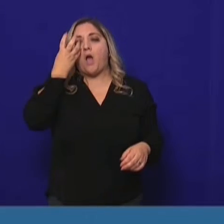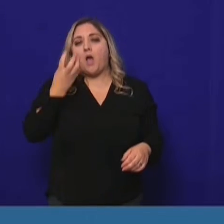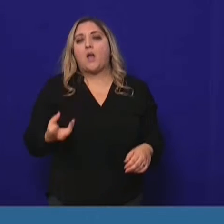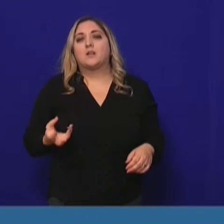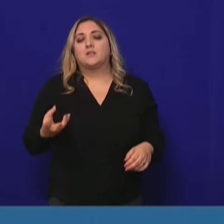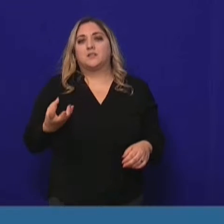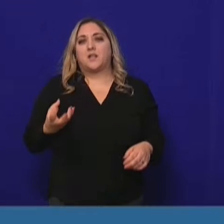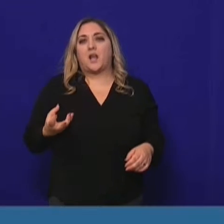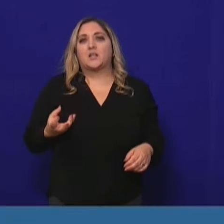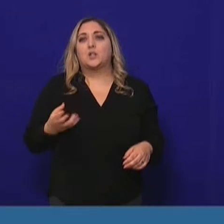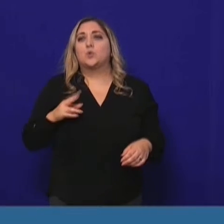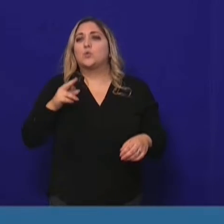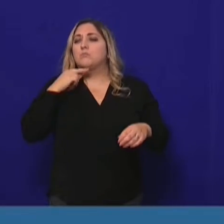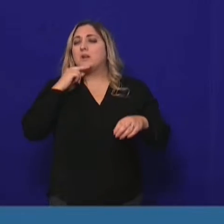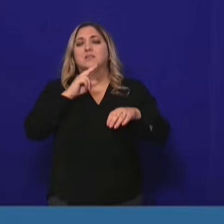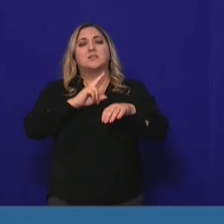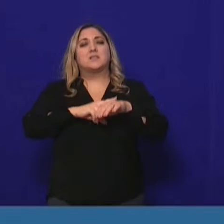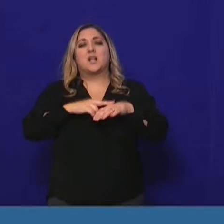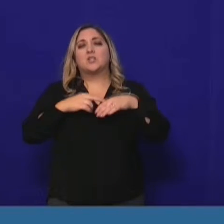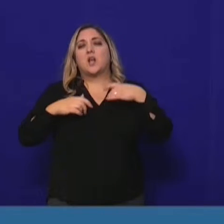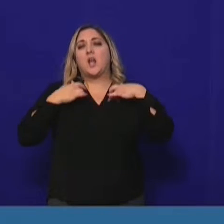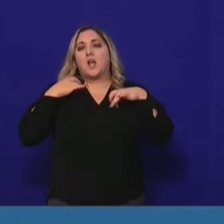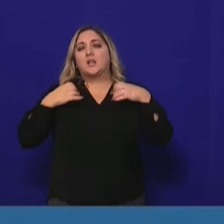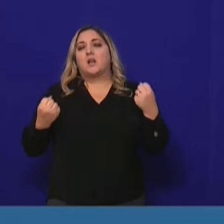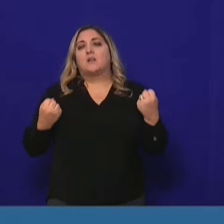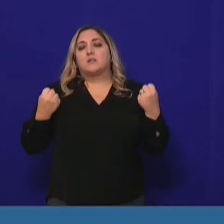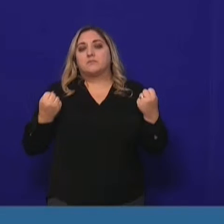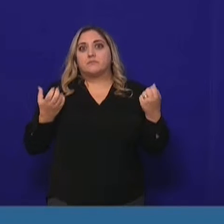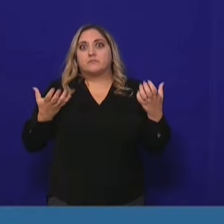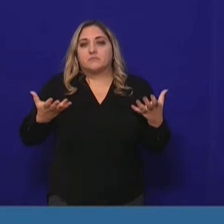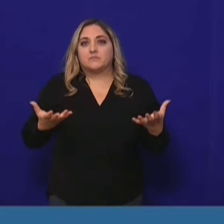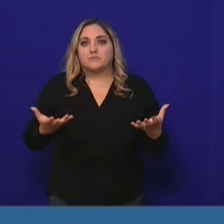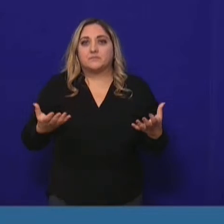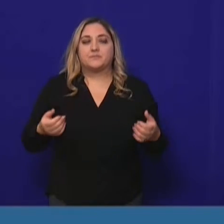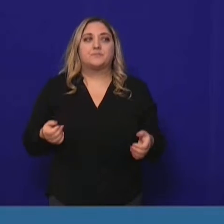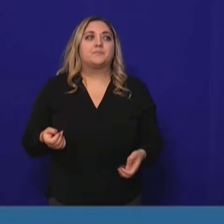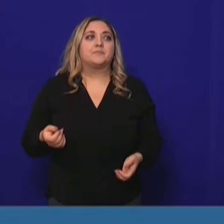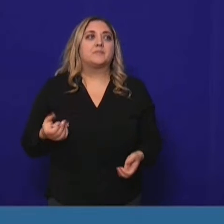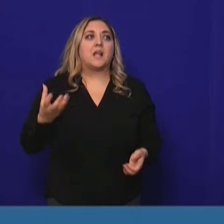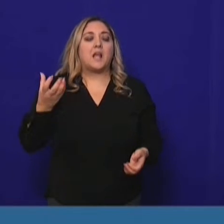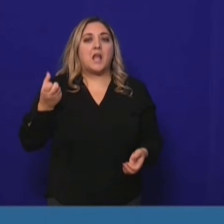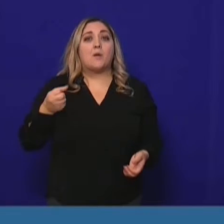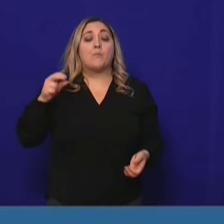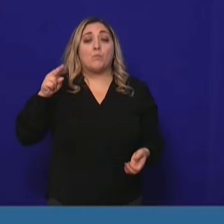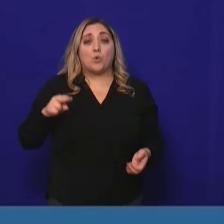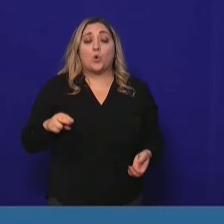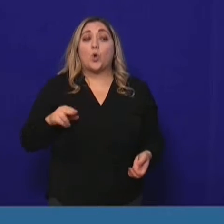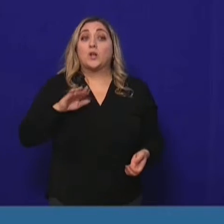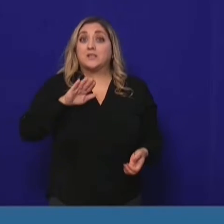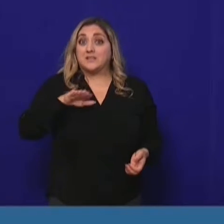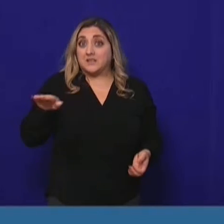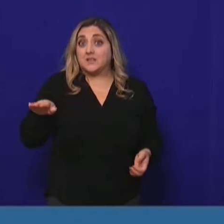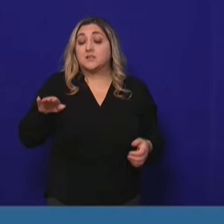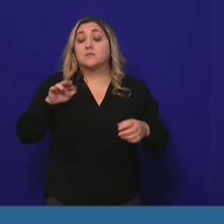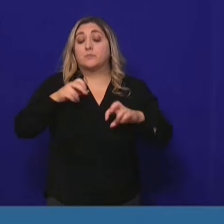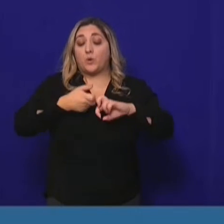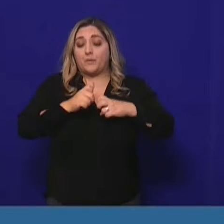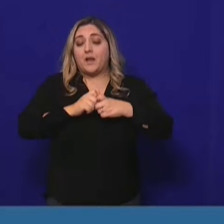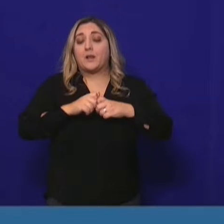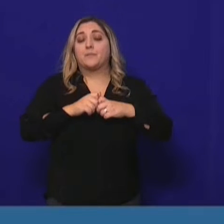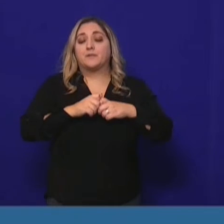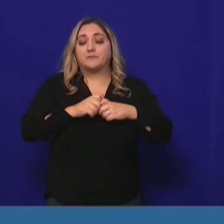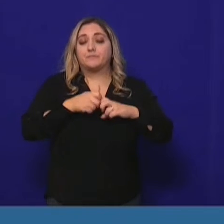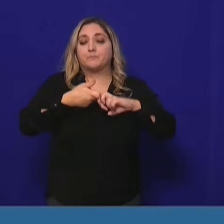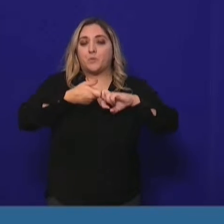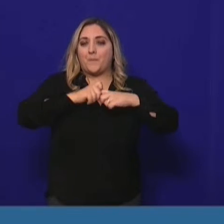jibqgħu għajjenin u jħossuhom li ma jistgħux ikomplu bil-ħajja tagħhom ta' kuljum. Kellna wkoll nies li bħal tajjeb inti jista'